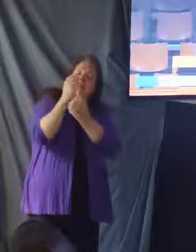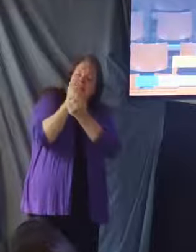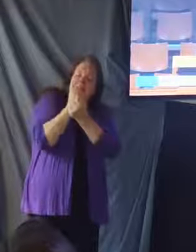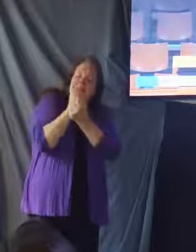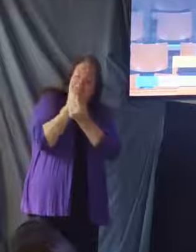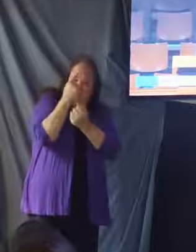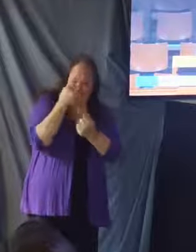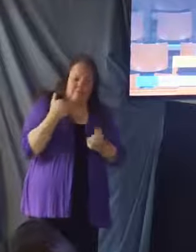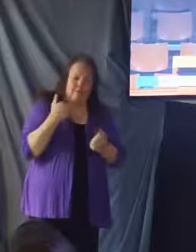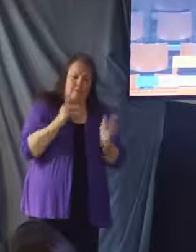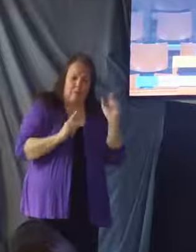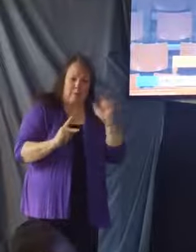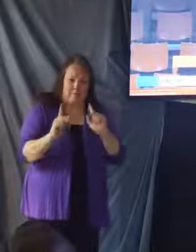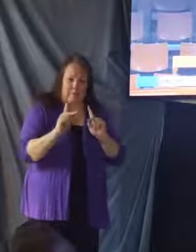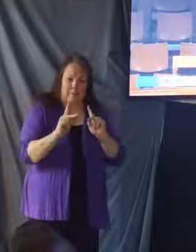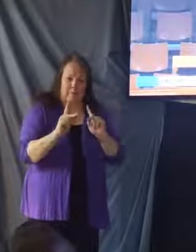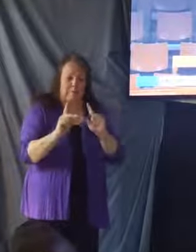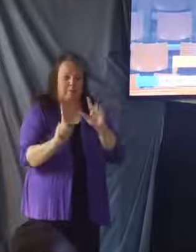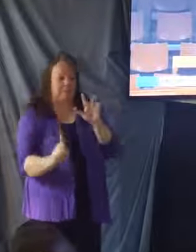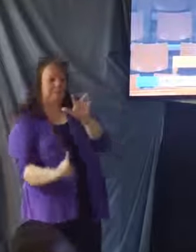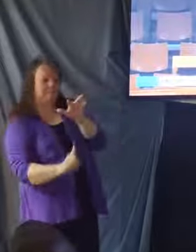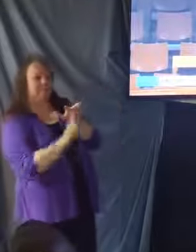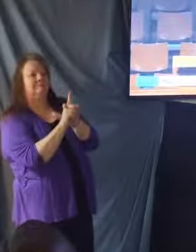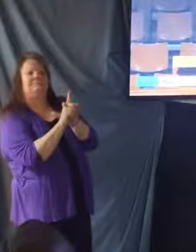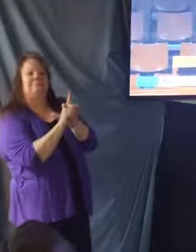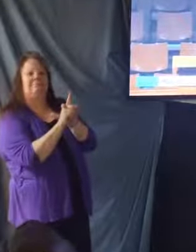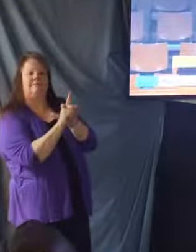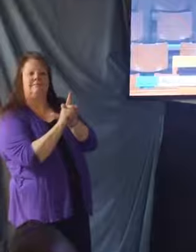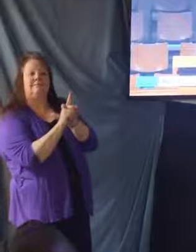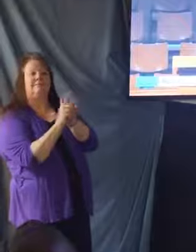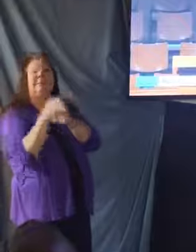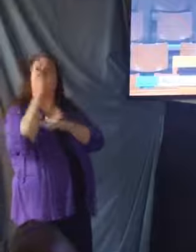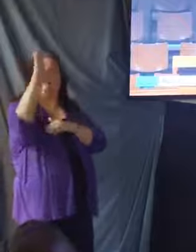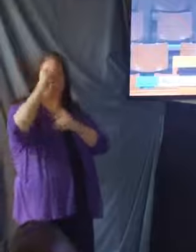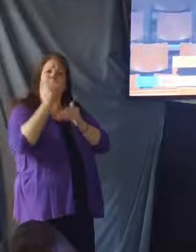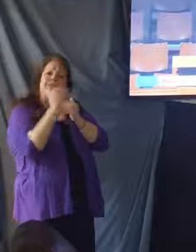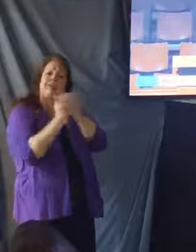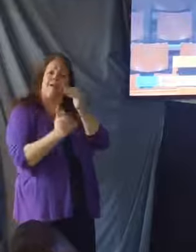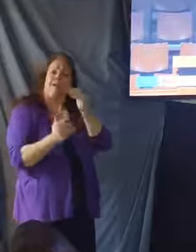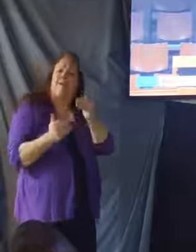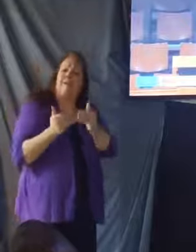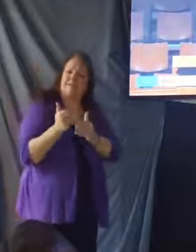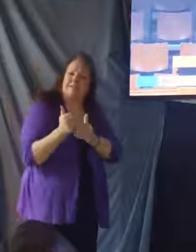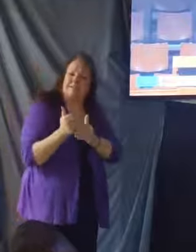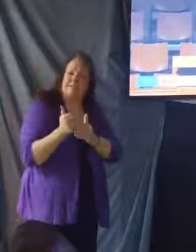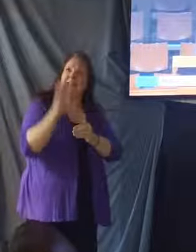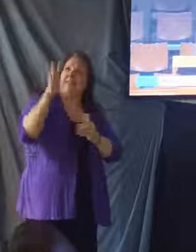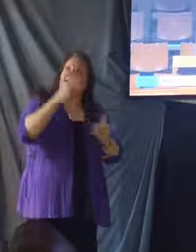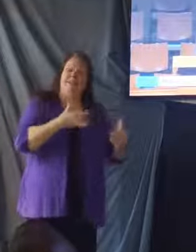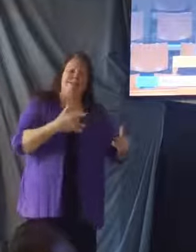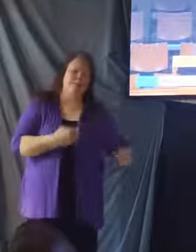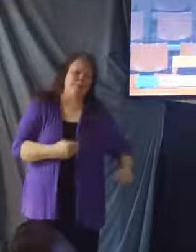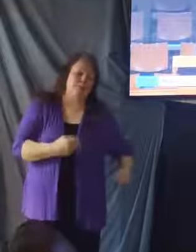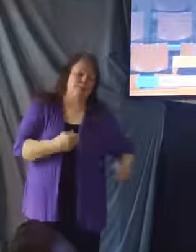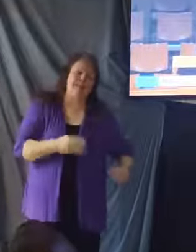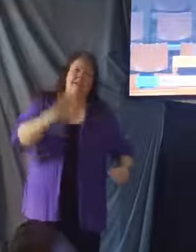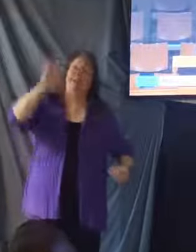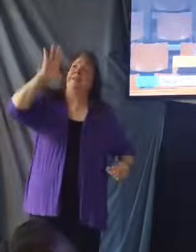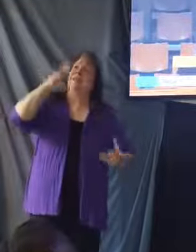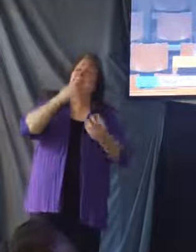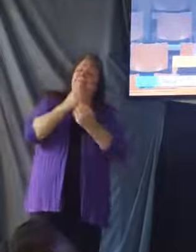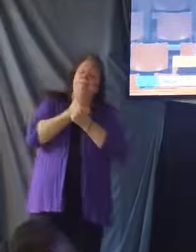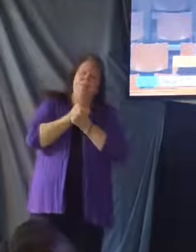for mankind appeared, God's kindness, He'll talk about His mercy, His